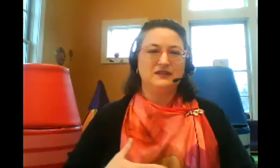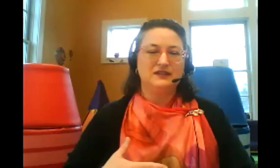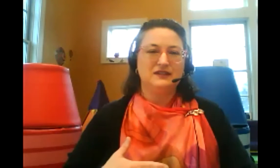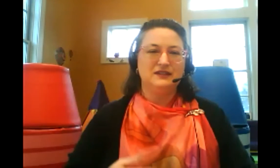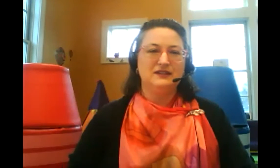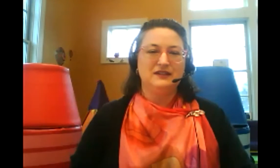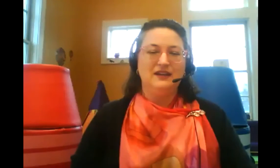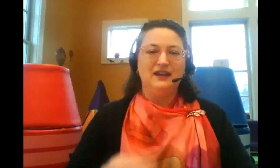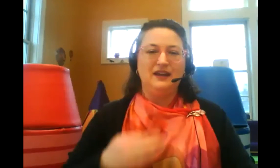Thank you.